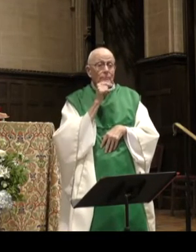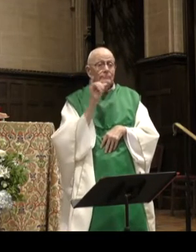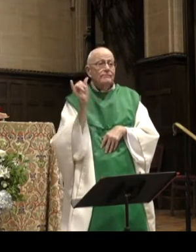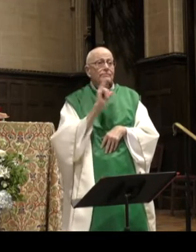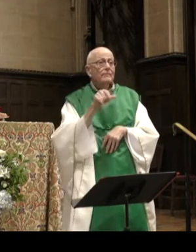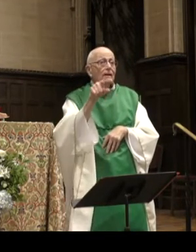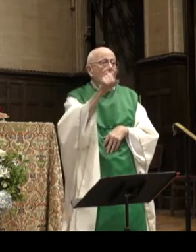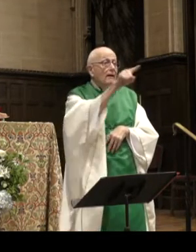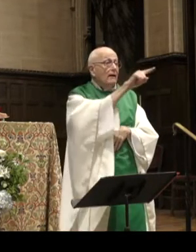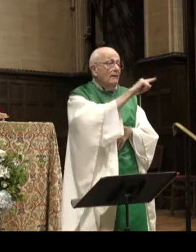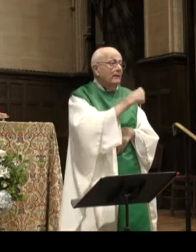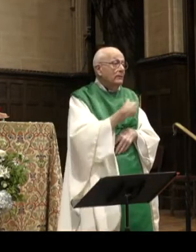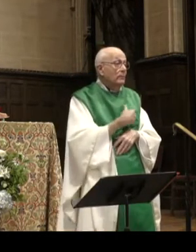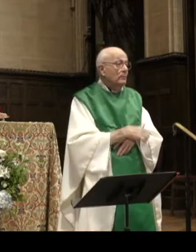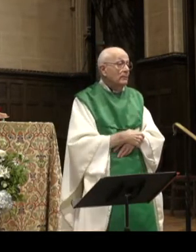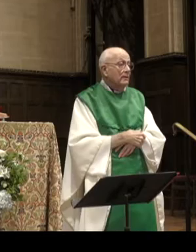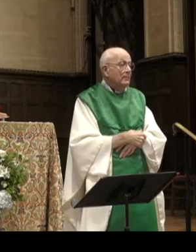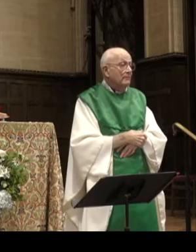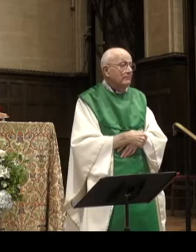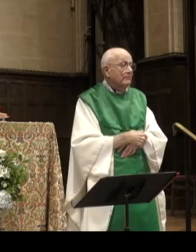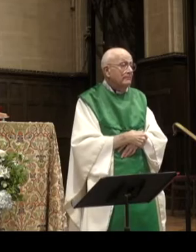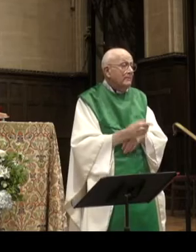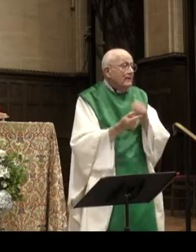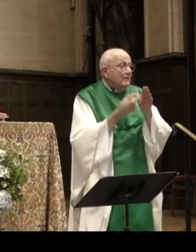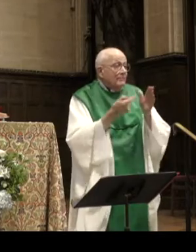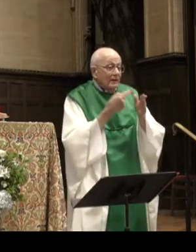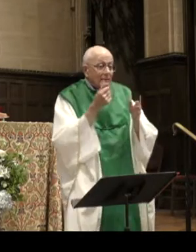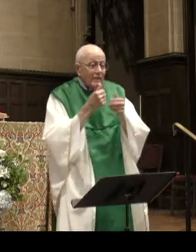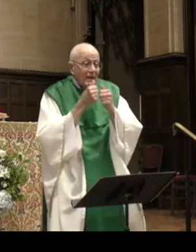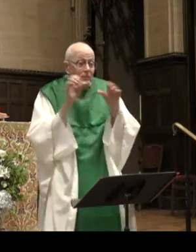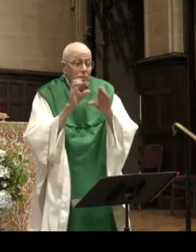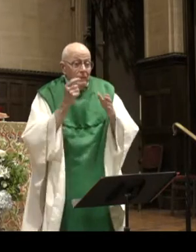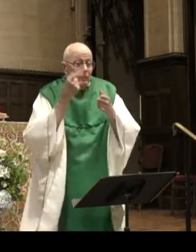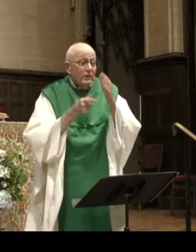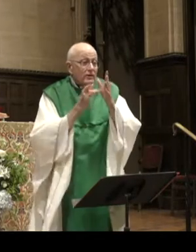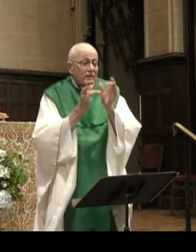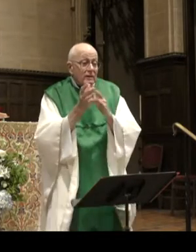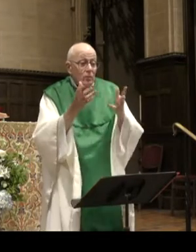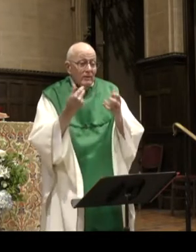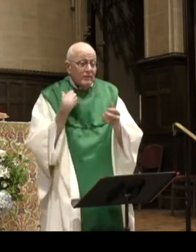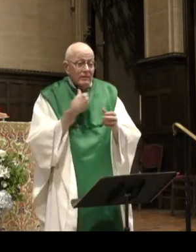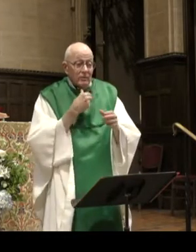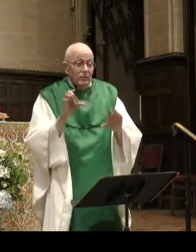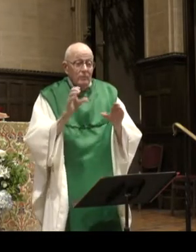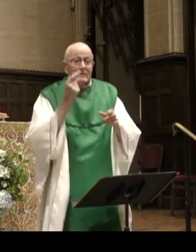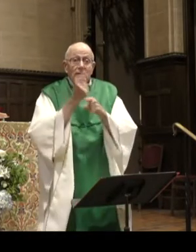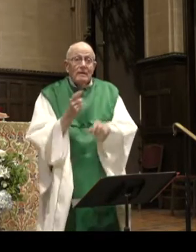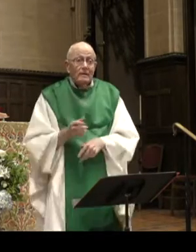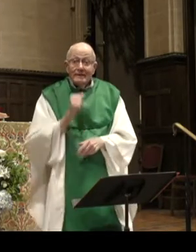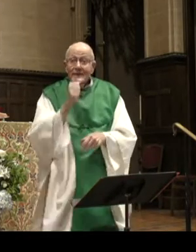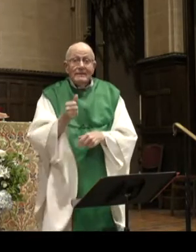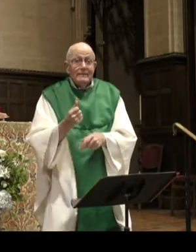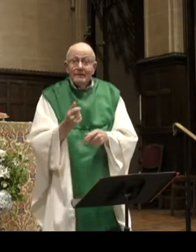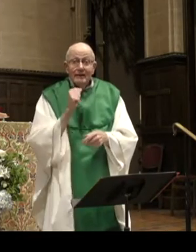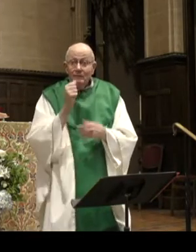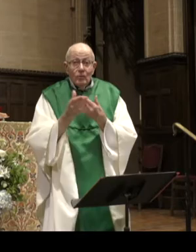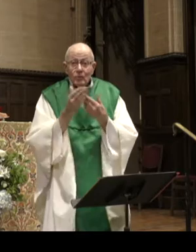who? Like you and me. Sometimes doing the right thing with Jesus, what Jesus wants to do, is not always